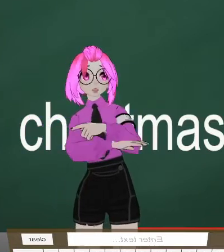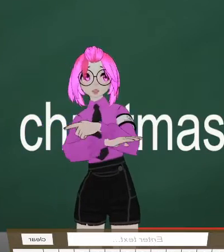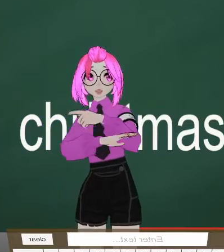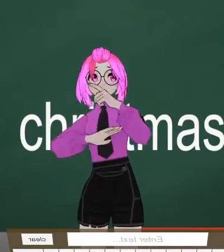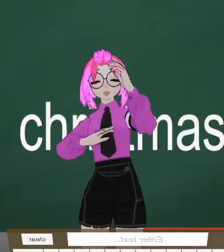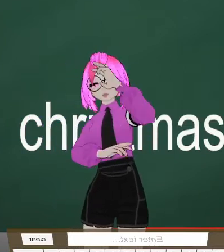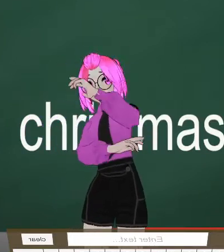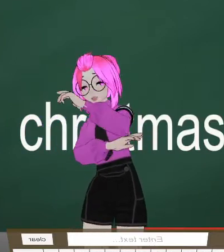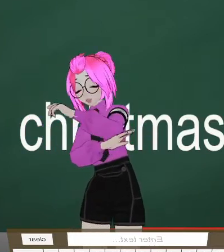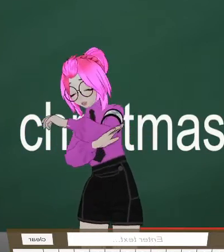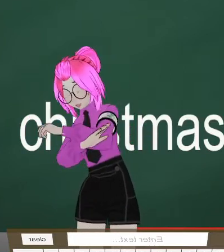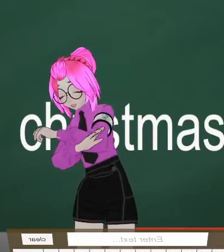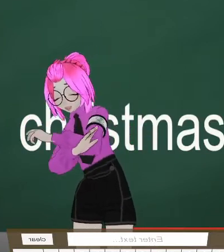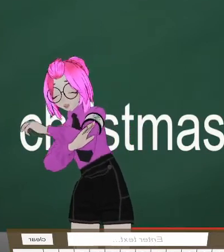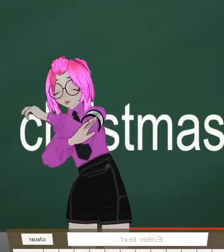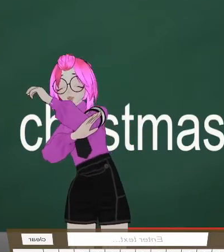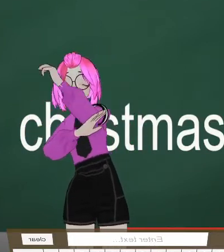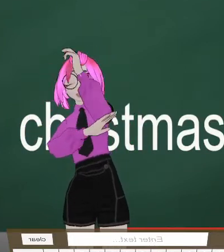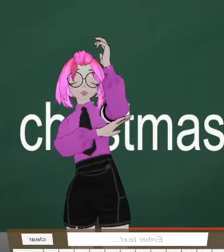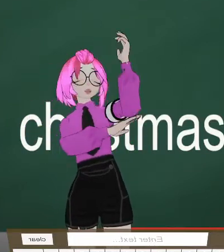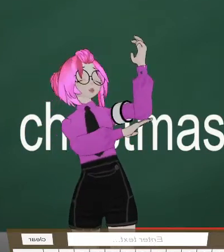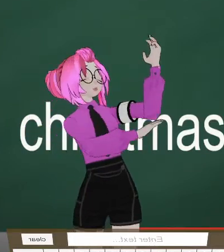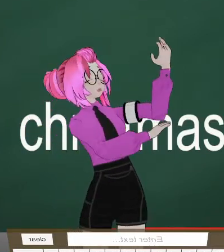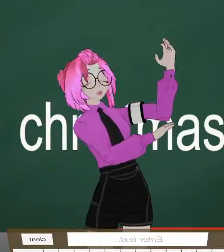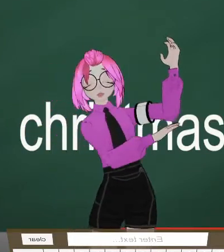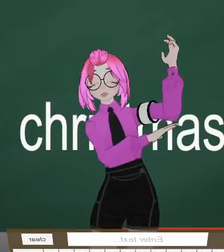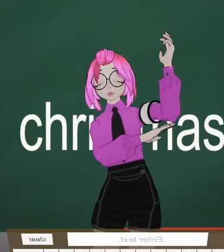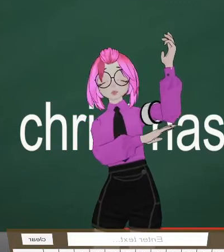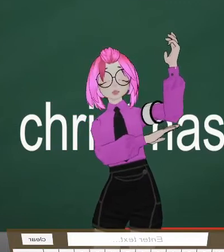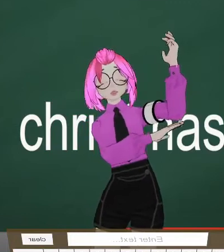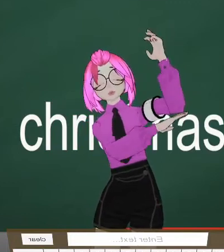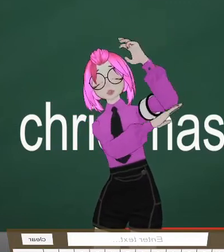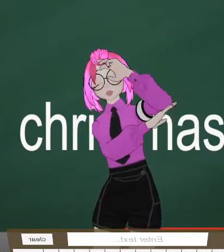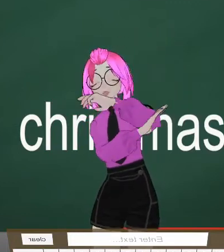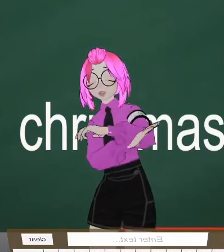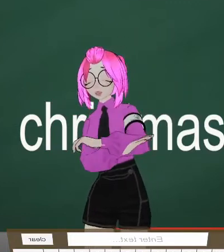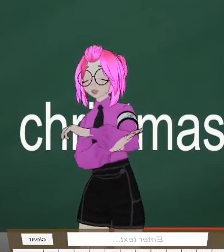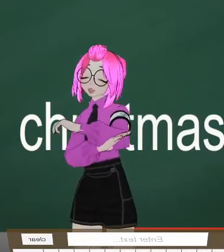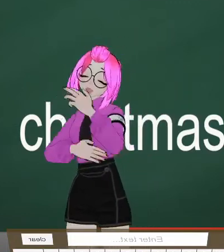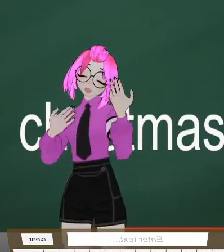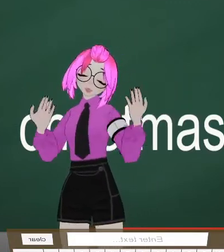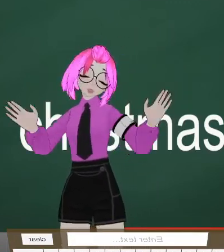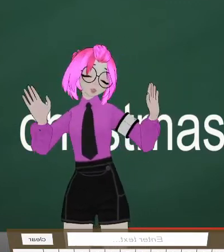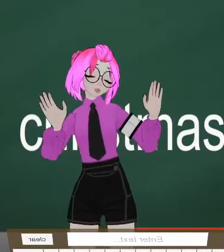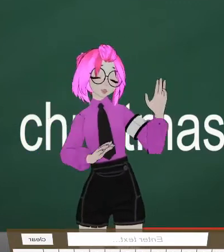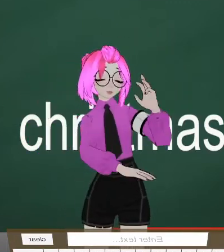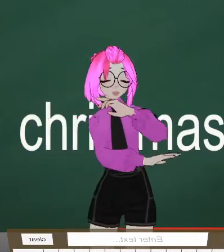it's a whole day so here's the sun rising christmas morning and then it sets again and christmas is over so